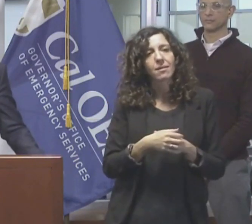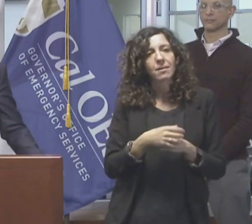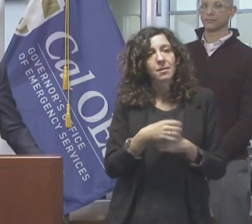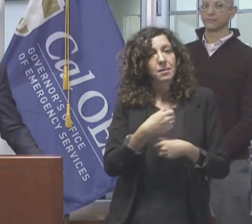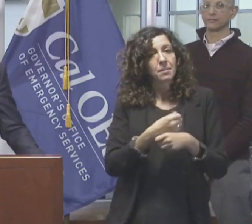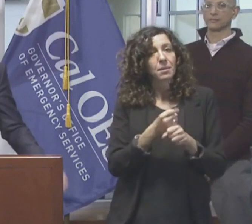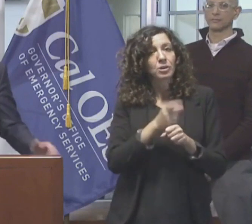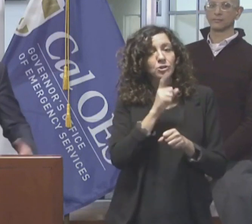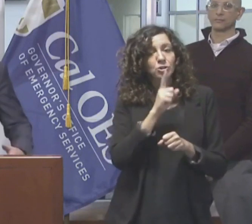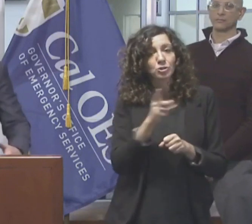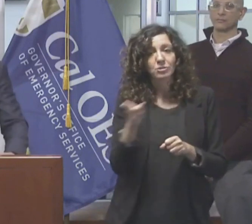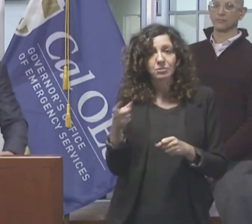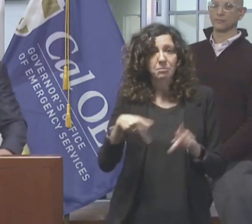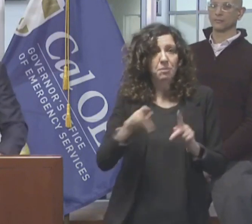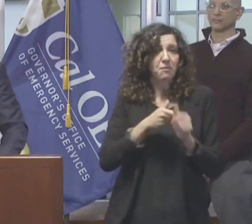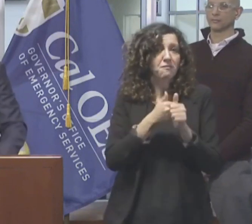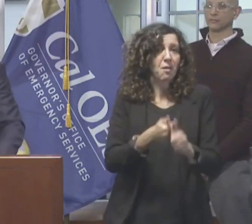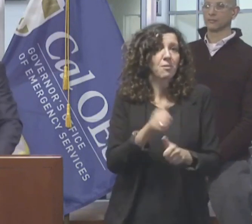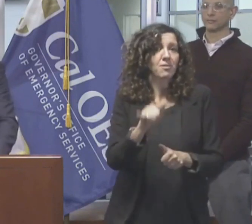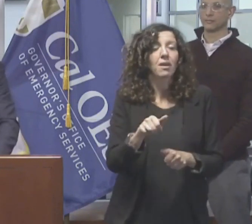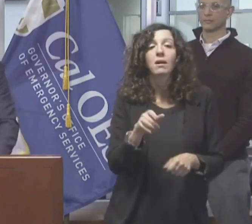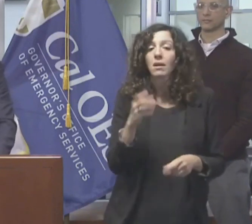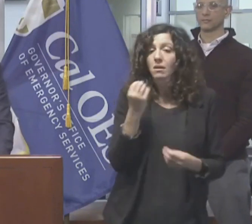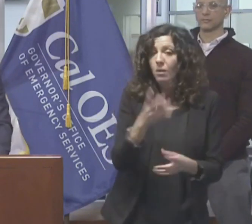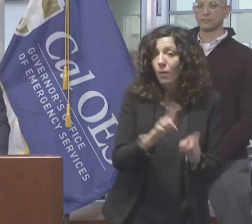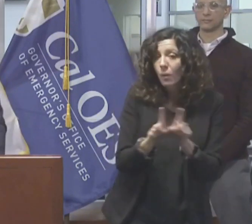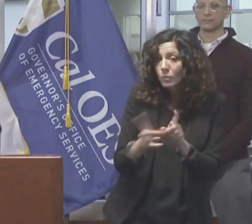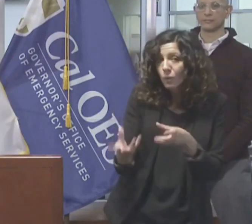broadening their enforcement capacity. By the way, it includes, just want to remind you,